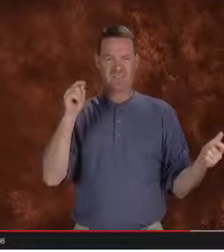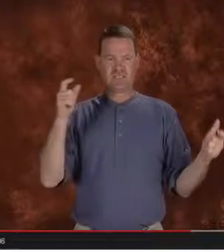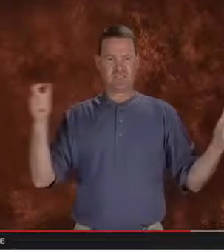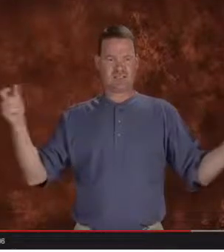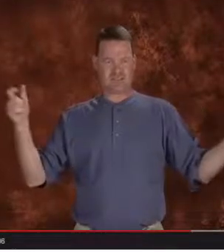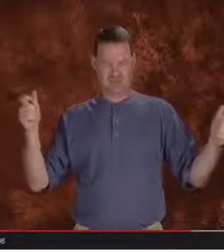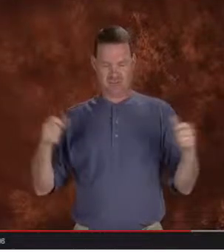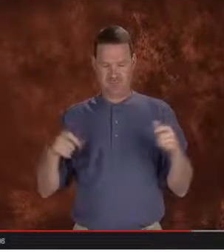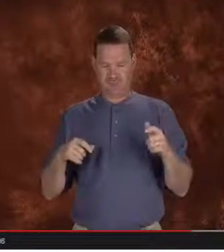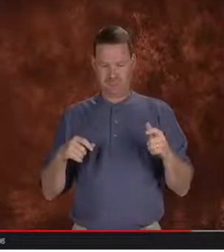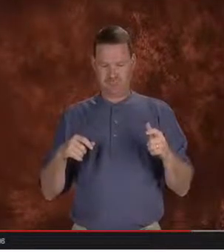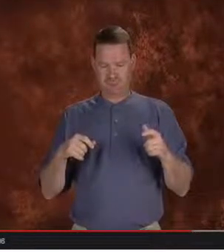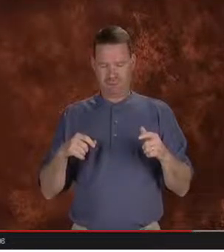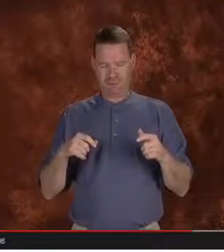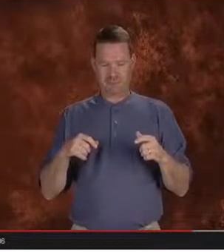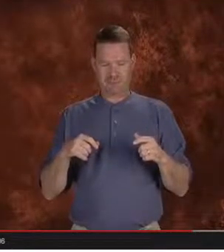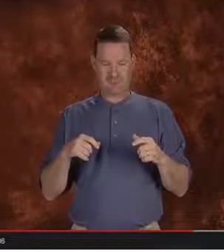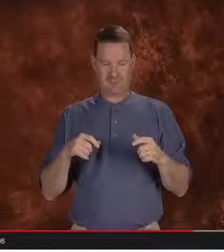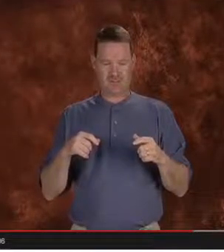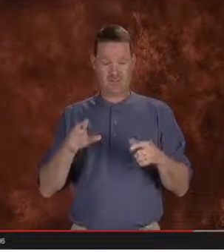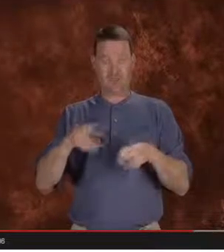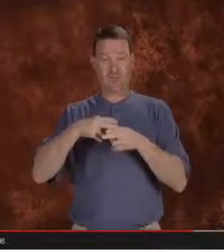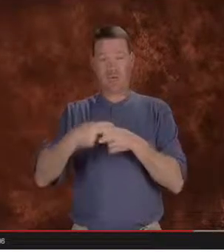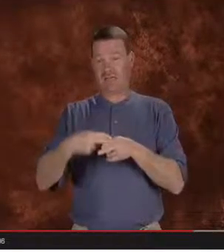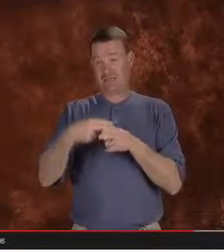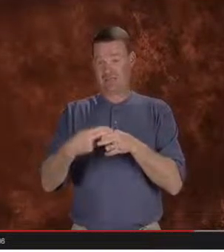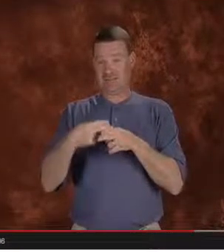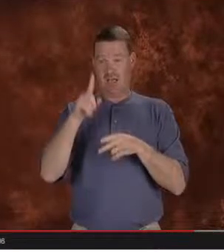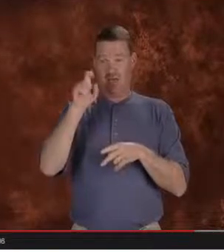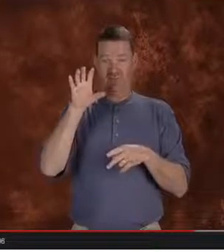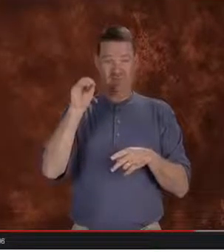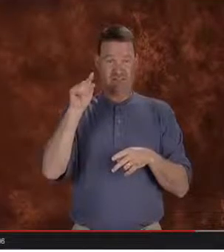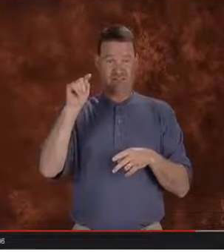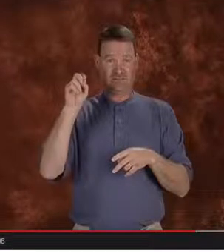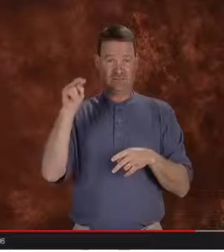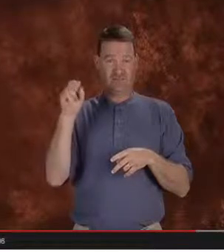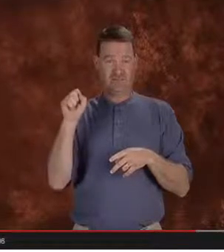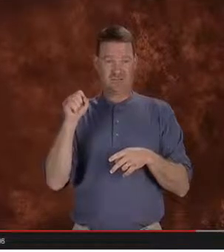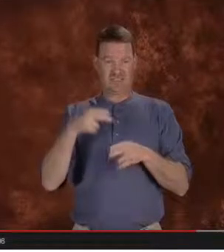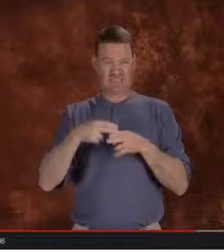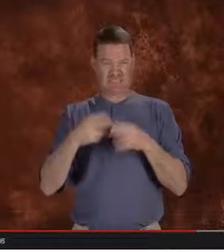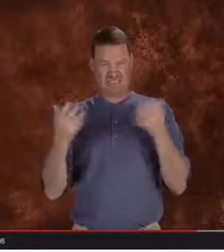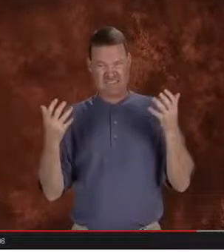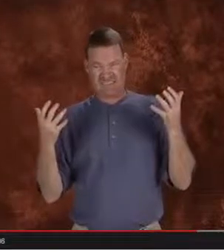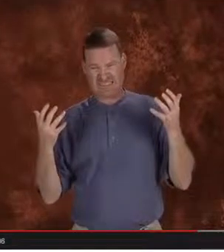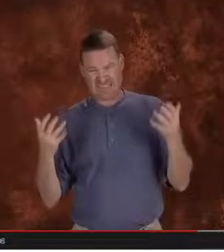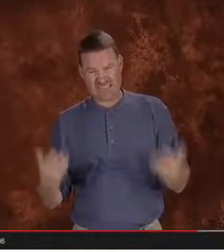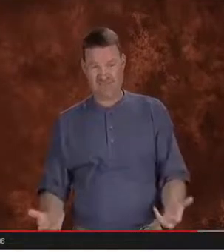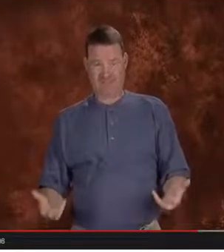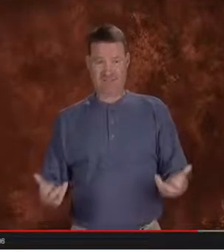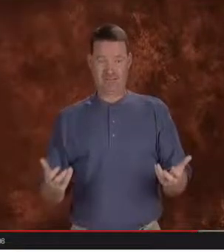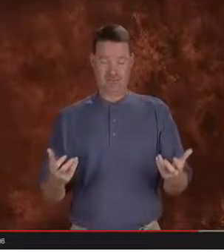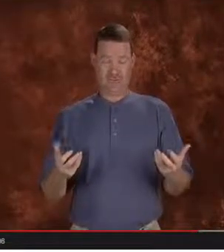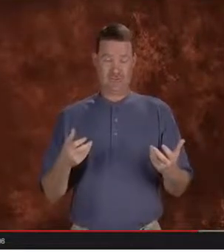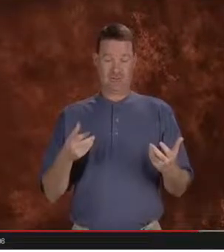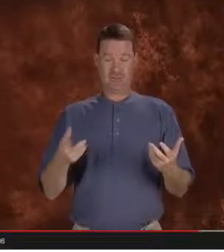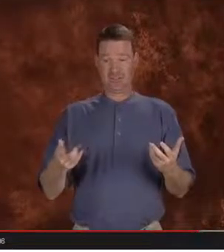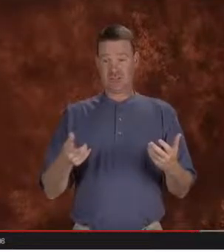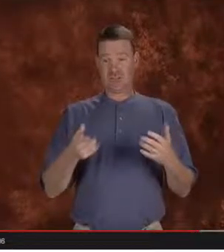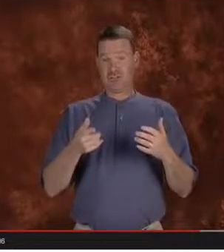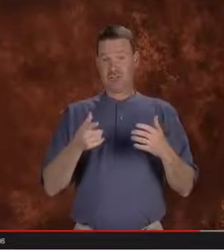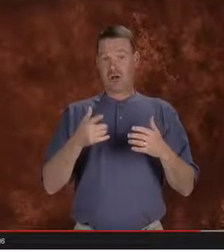It's really huge. It's 100 feet long, and it weighs about 150